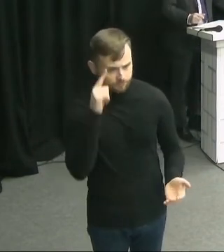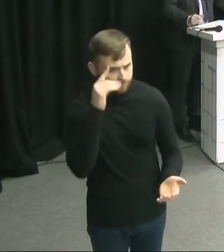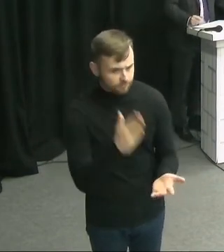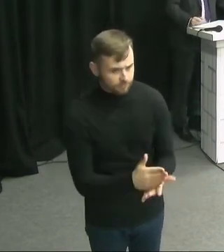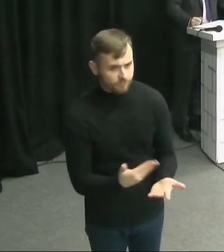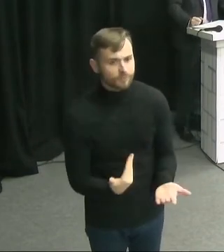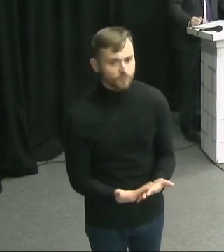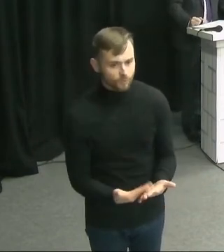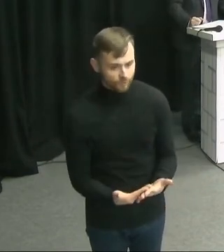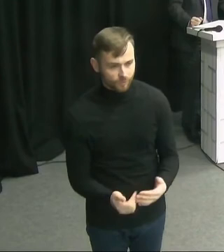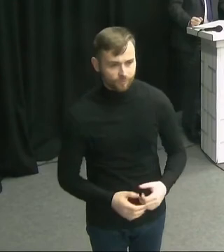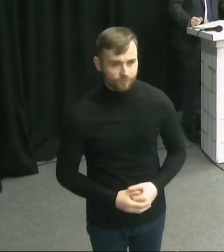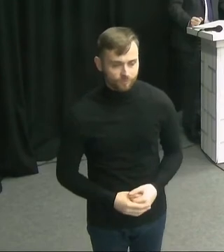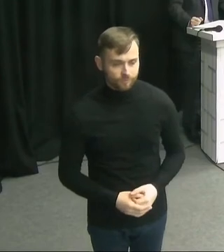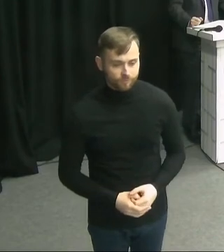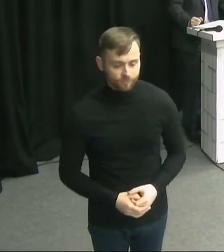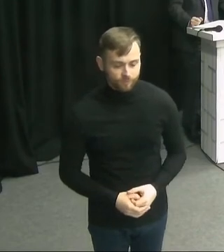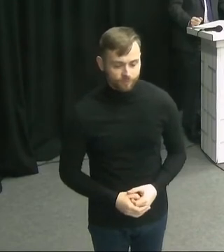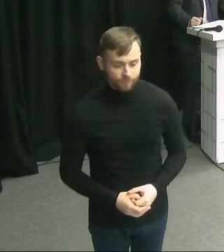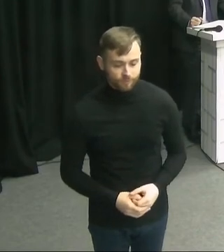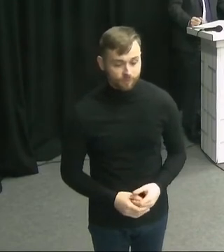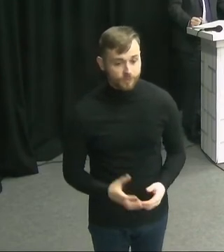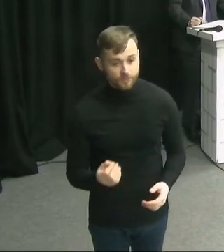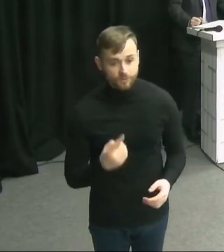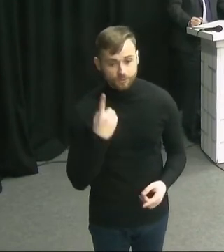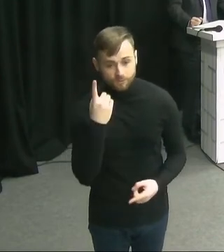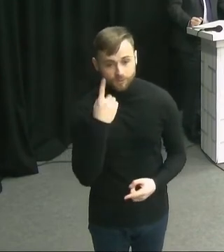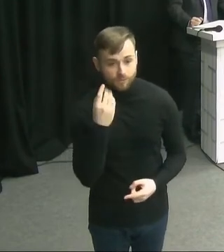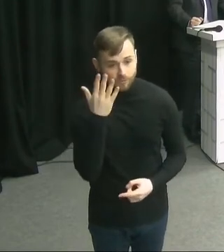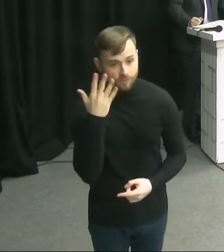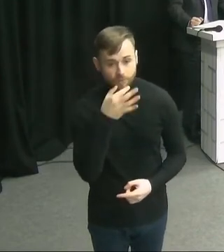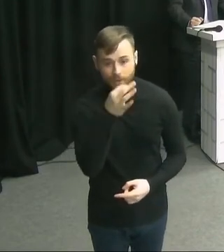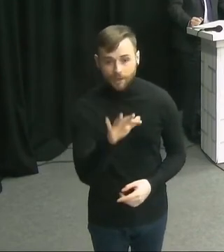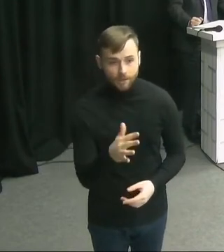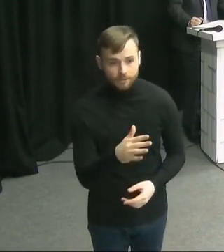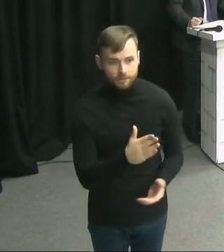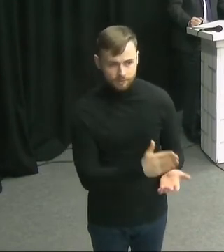expand the funds and will include the newest scientific literature in the library.